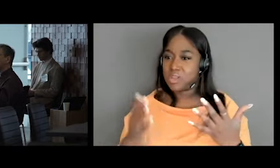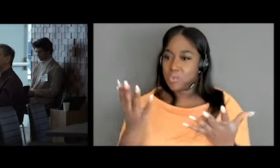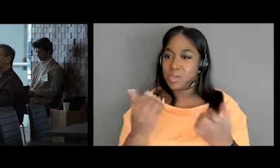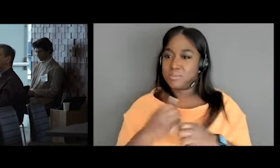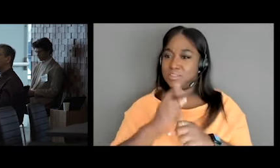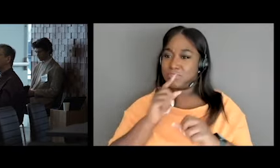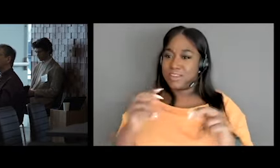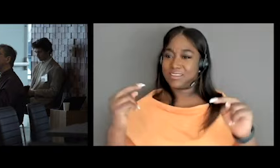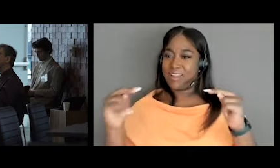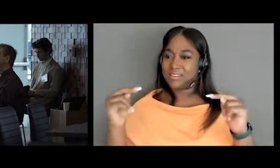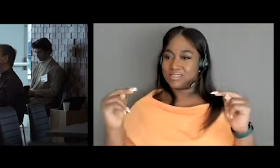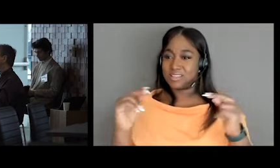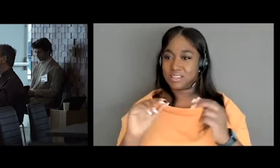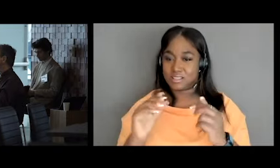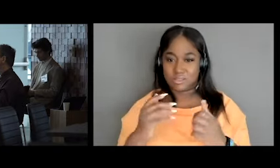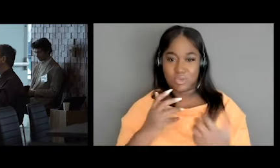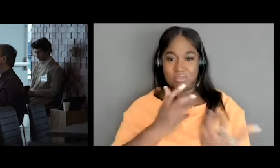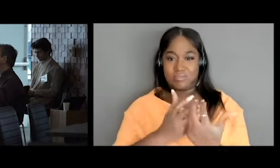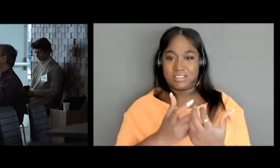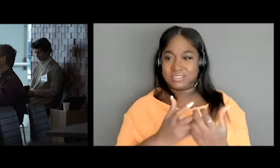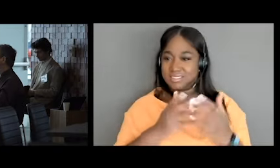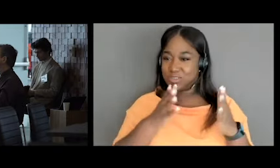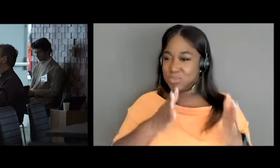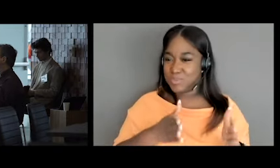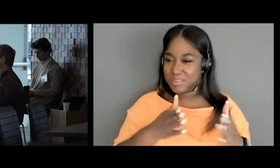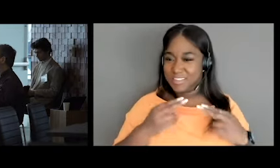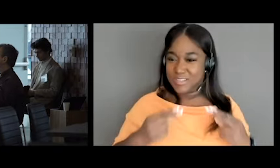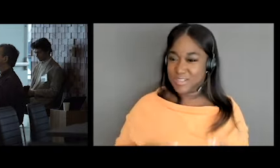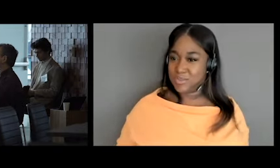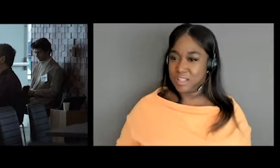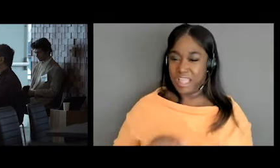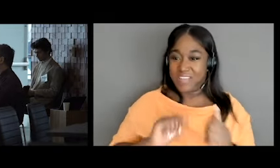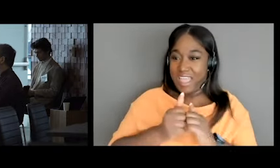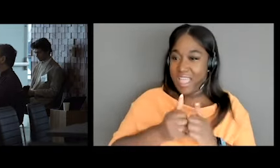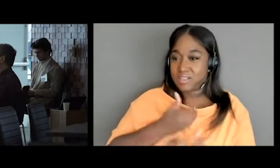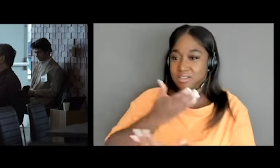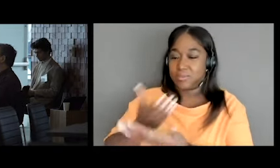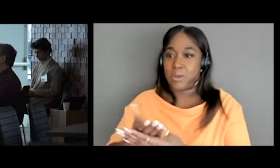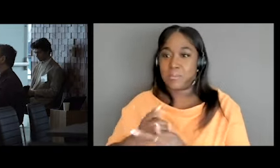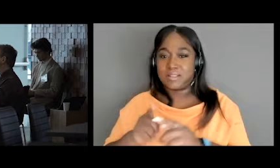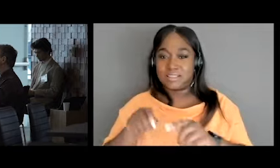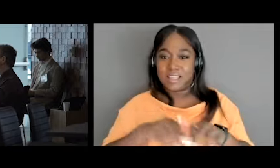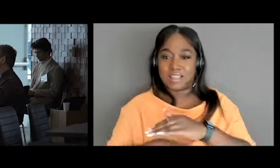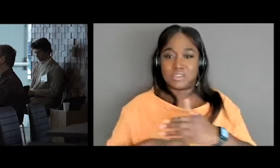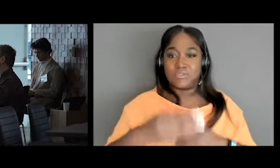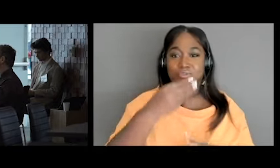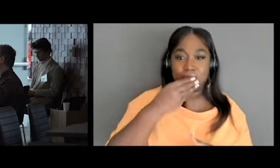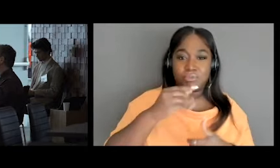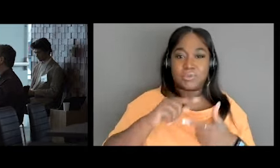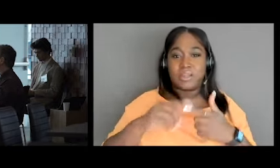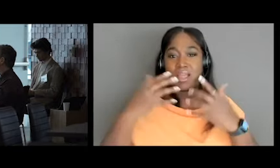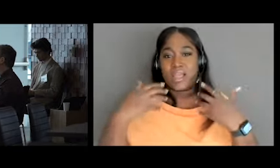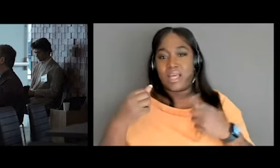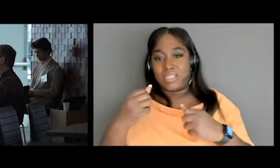on how they get there, but they need to have access to food, healthcare, work. They need opportunity. So to